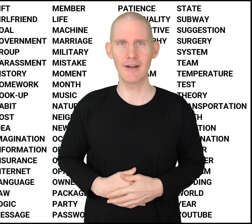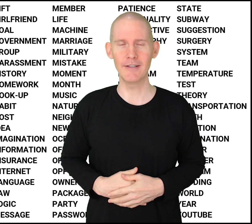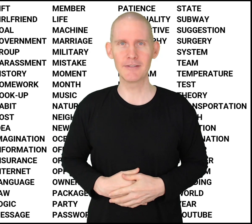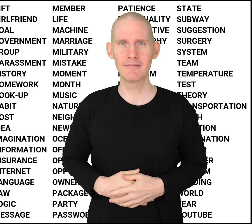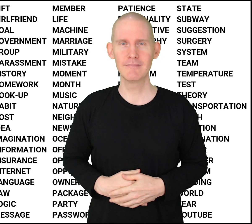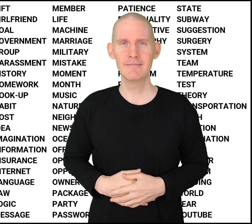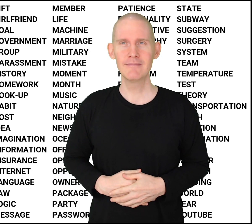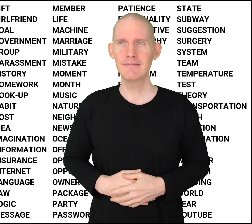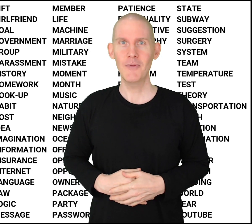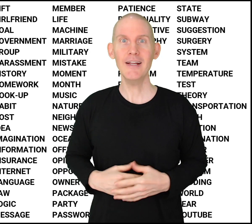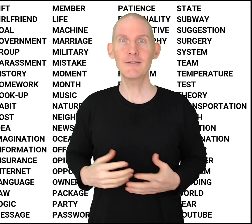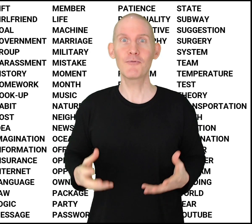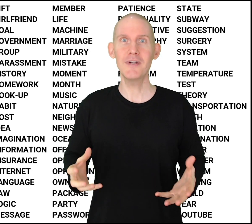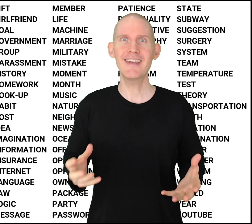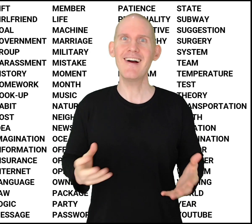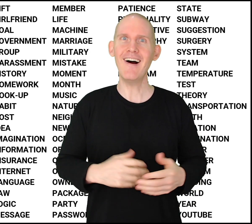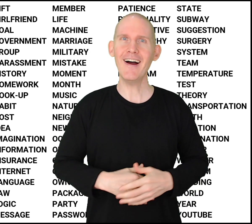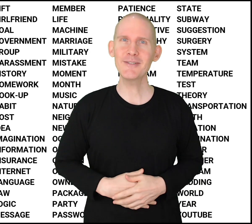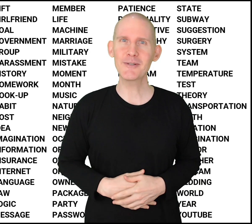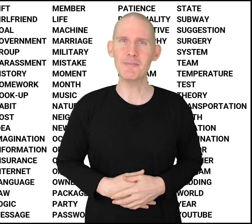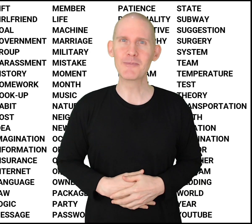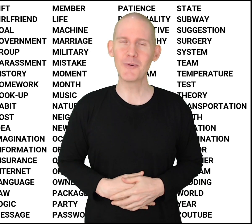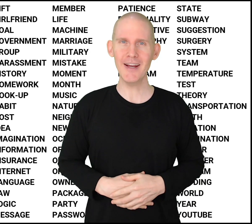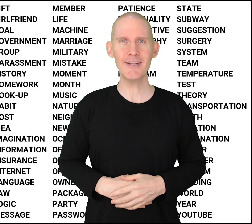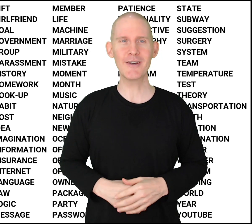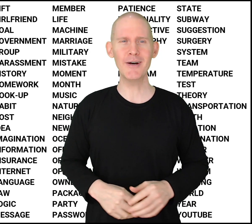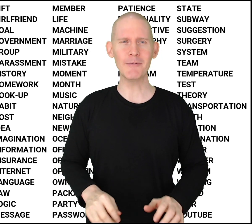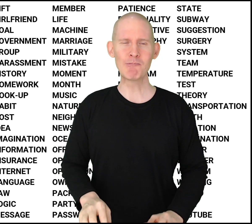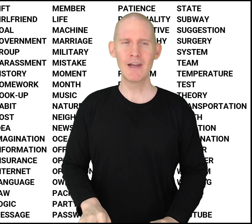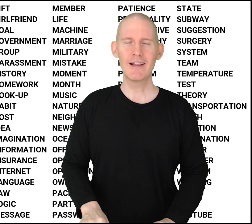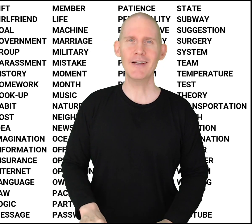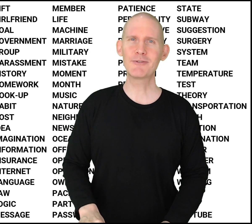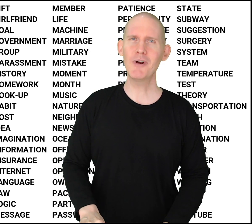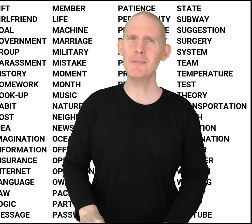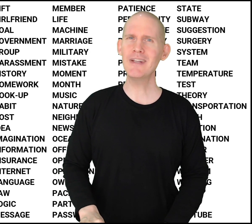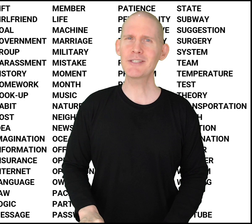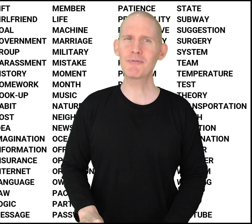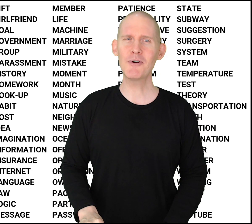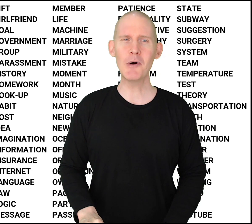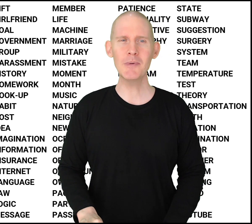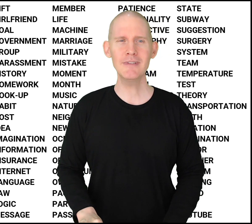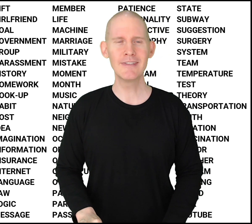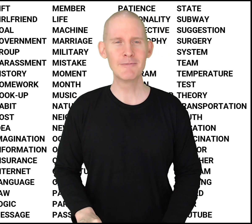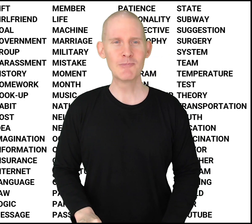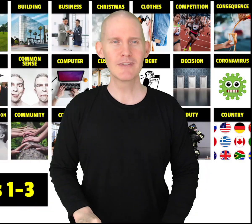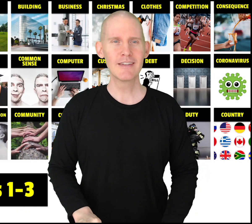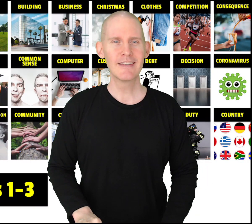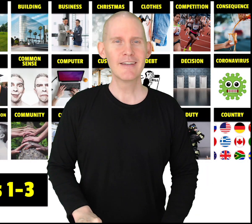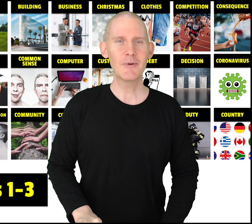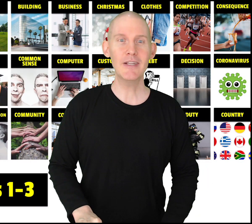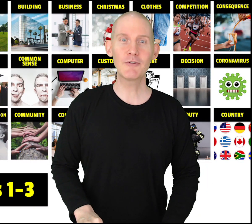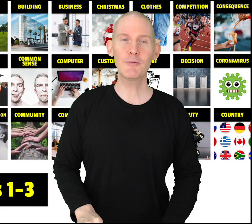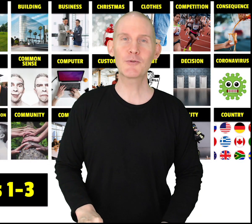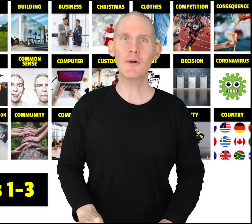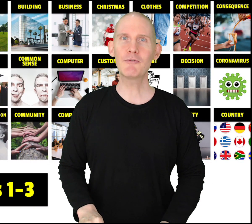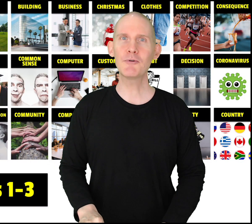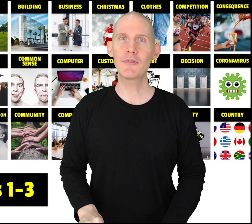signs. That's freaking awesome. Way to go. Let's reminisce for a moment. We did groups 1 through